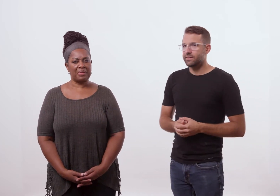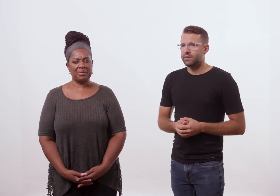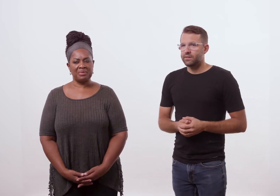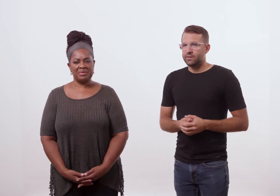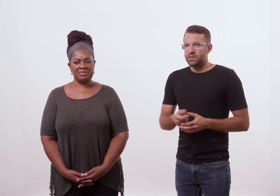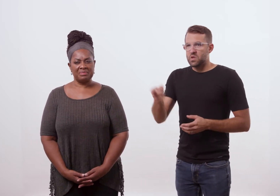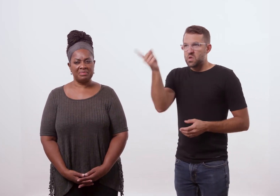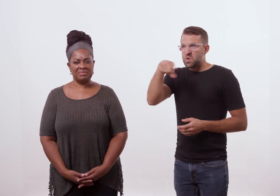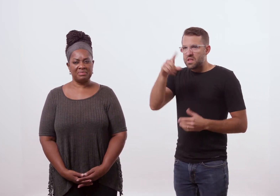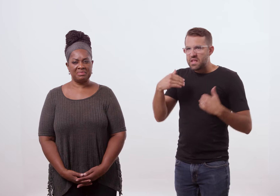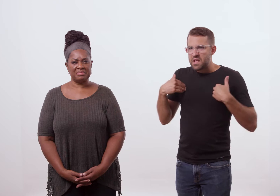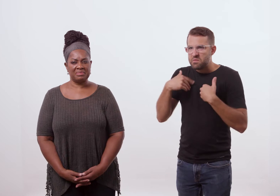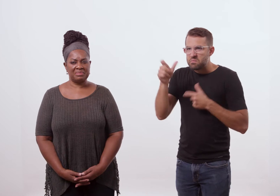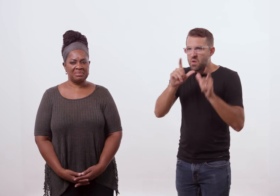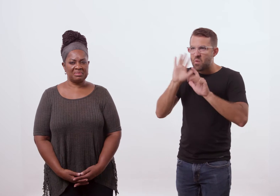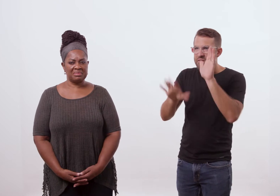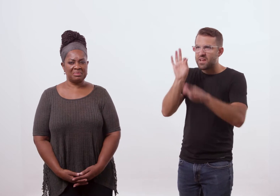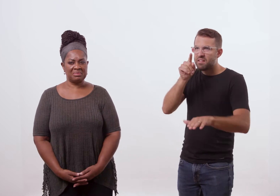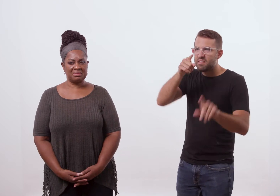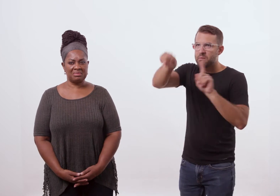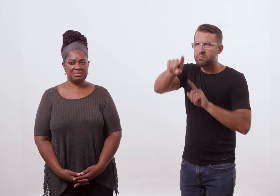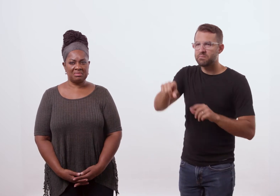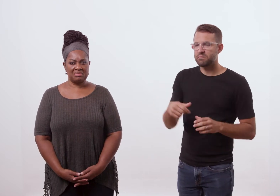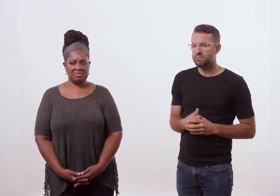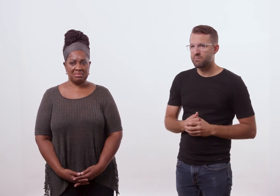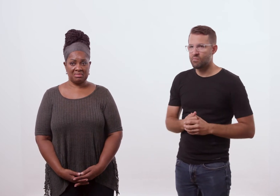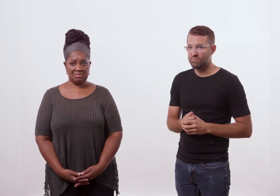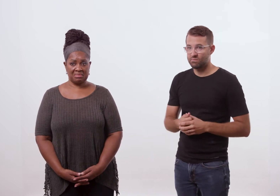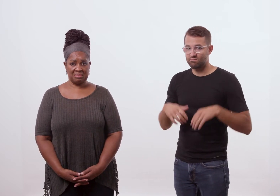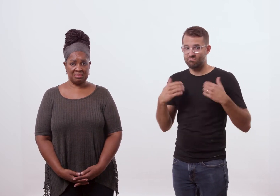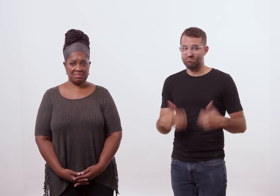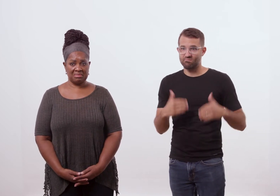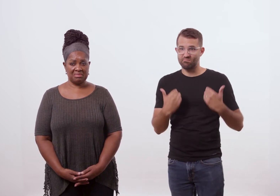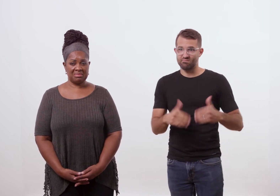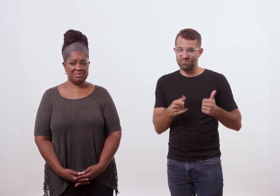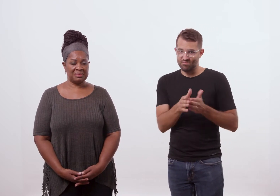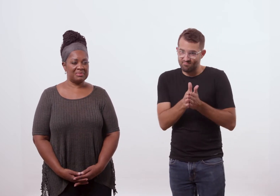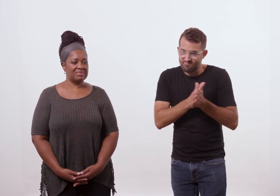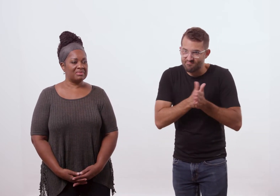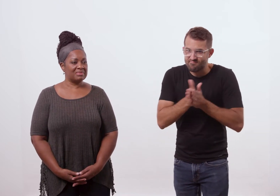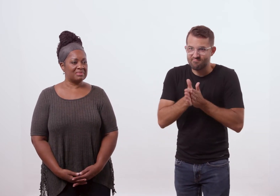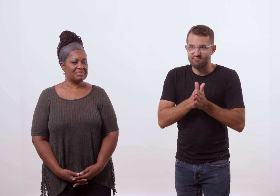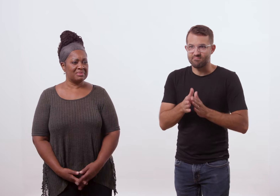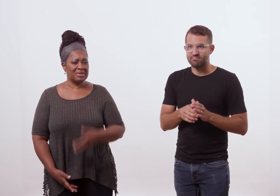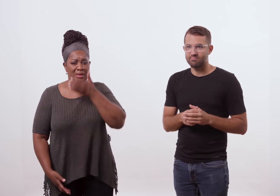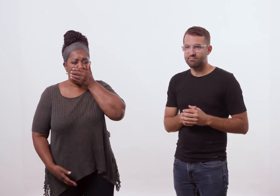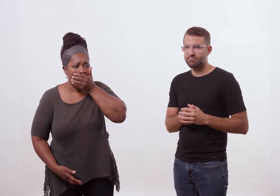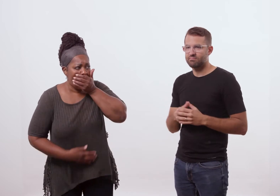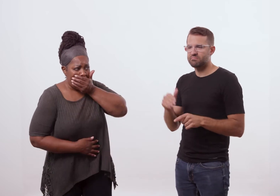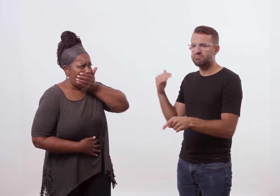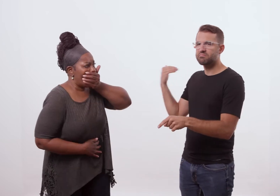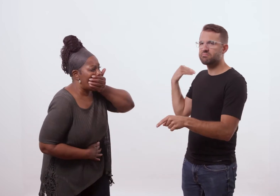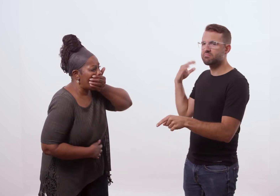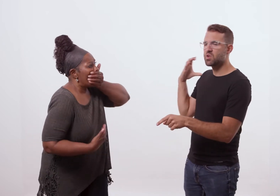you. My, he's a persistent one, I'll give him that. Cutter, do you think she knows how to send? She might give away our